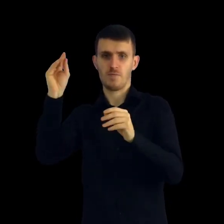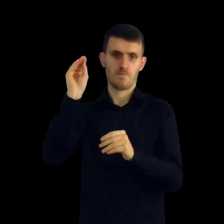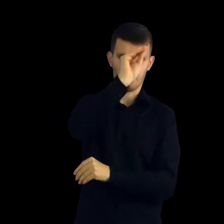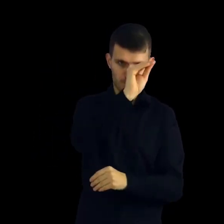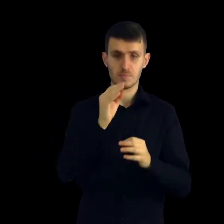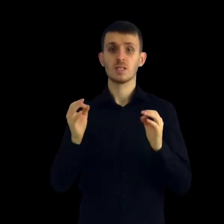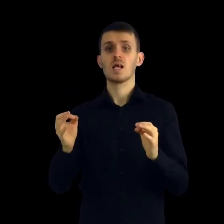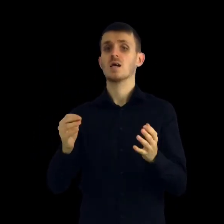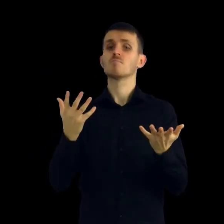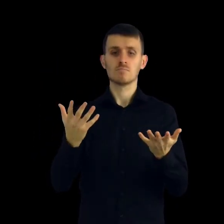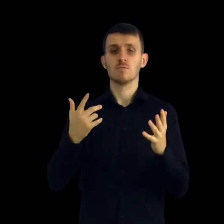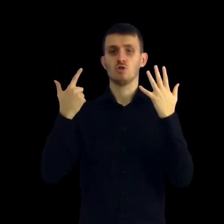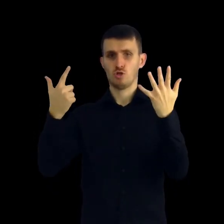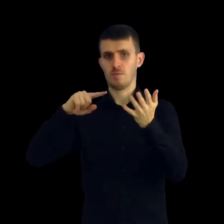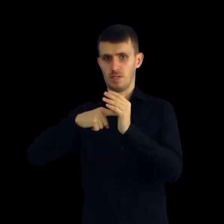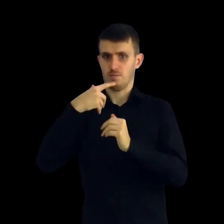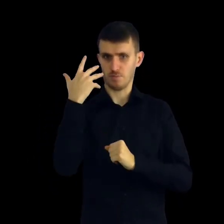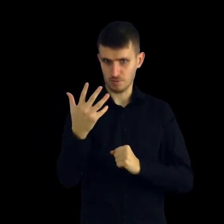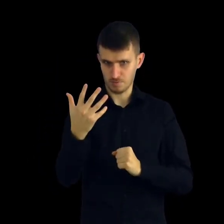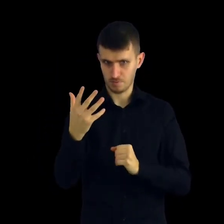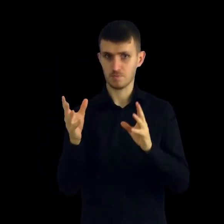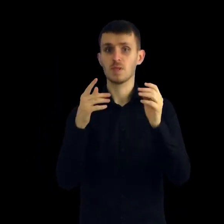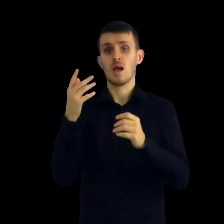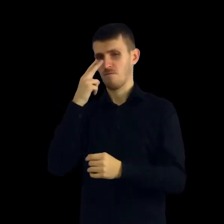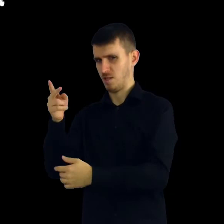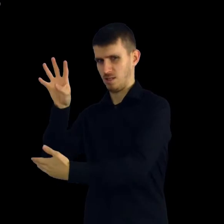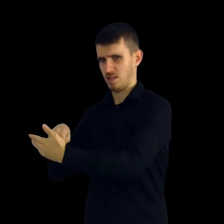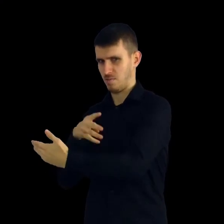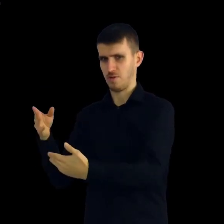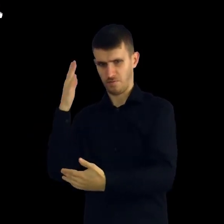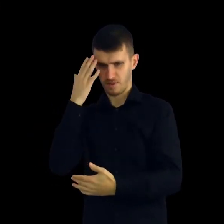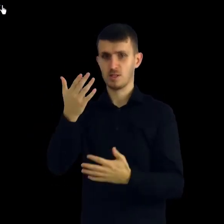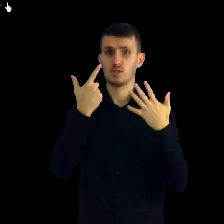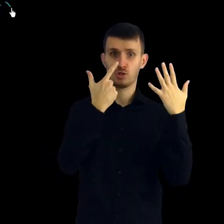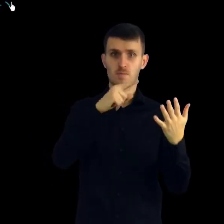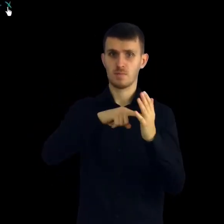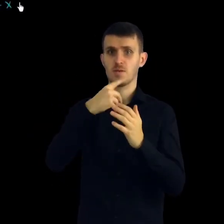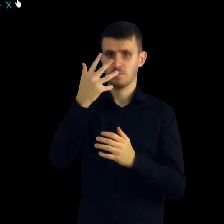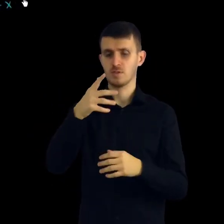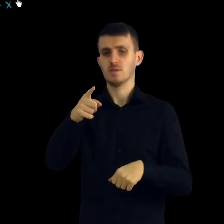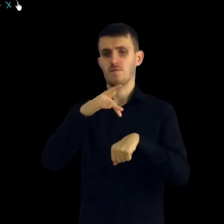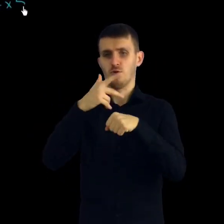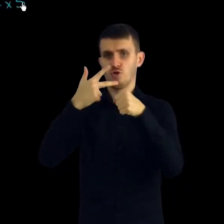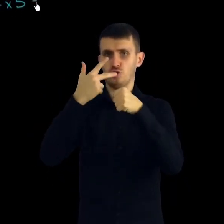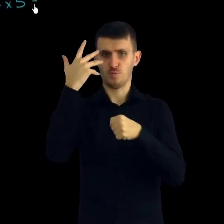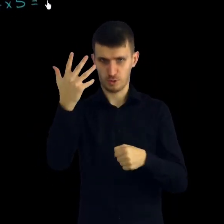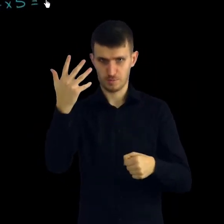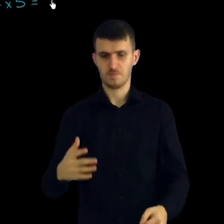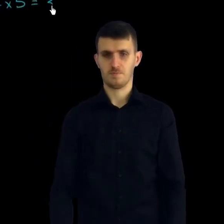place. Now, I want to figure out what 7 times 5 is. Now I want to figure out what 7 times 5 is. We know